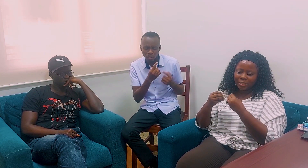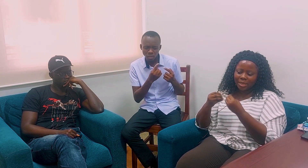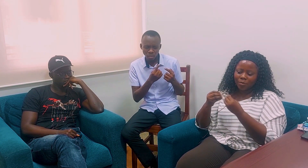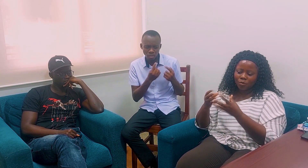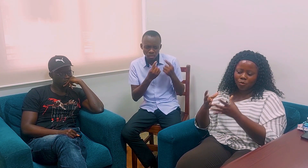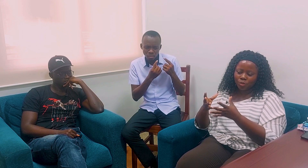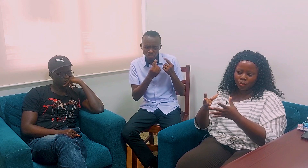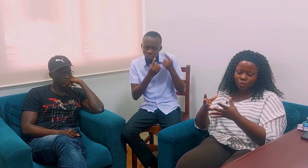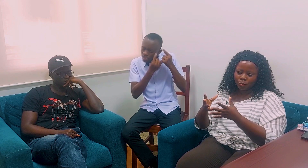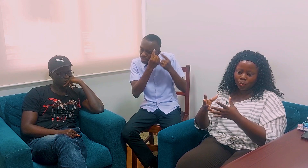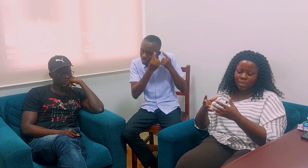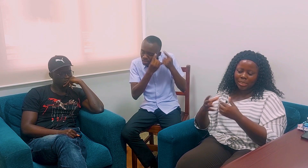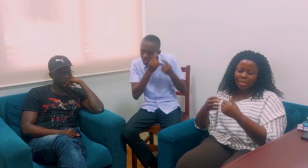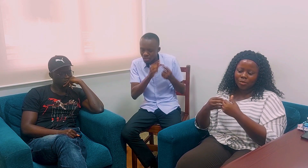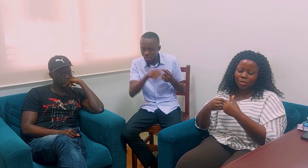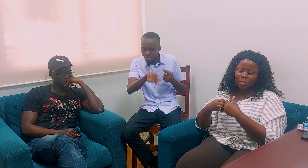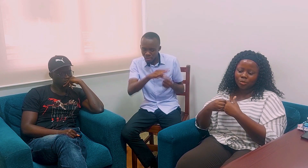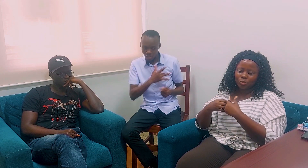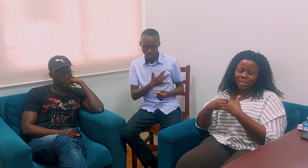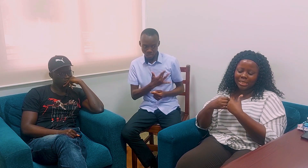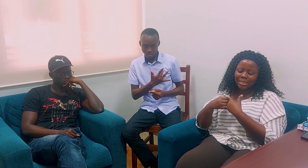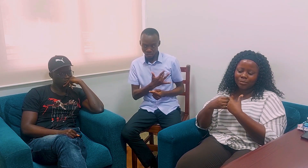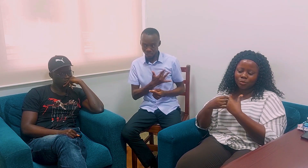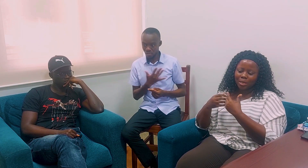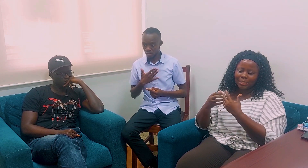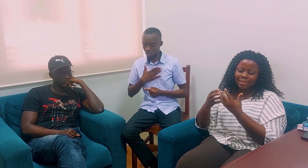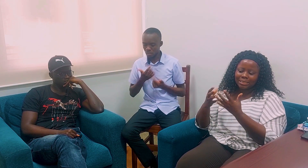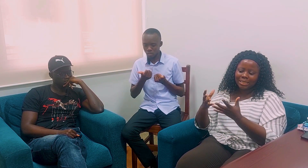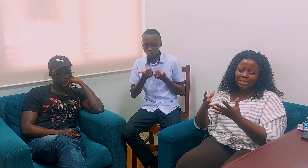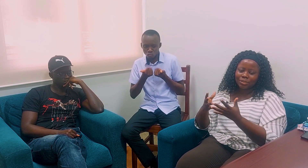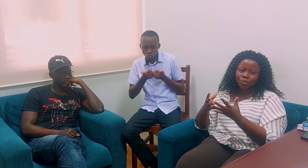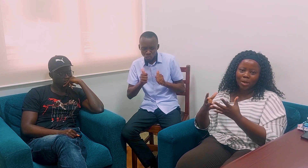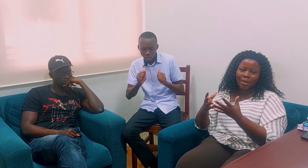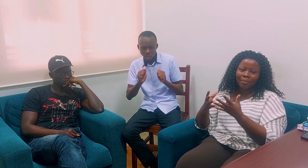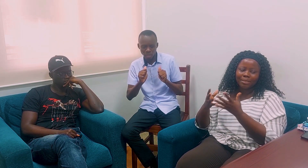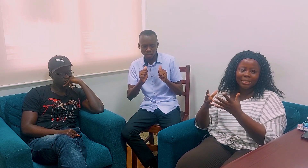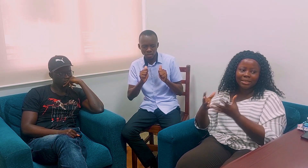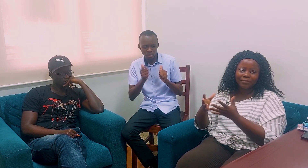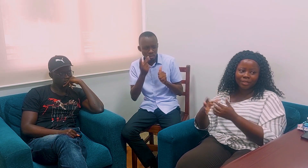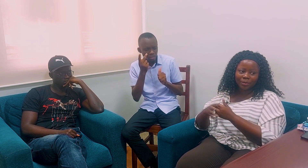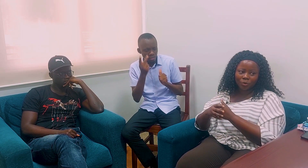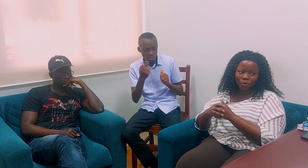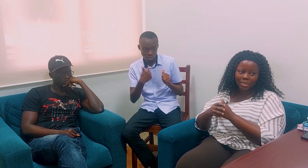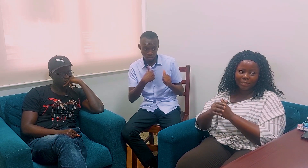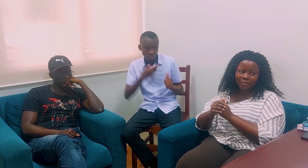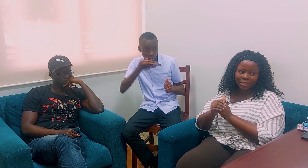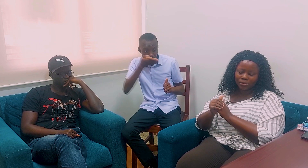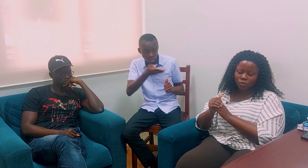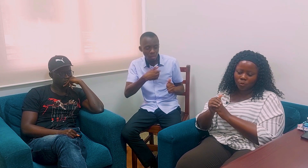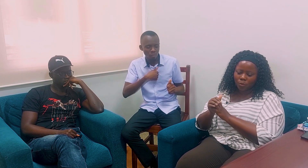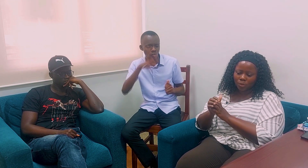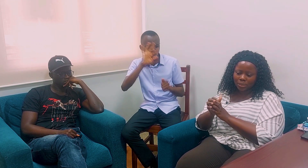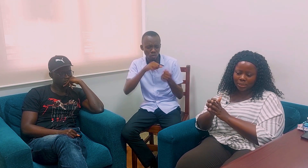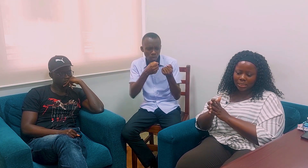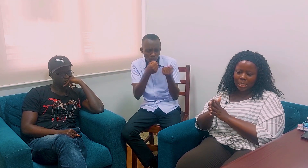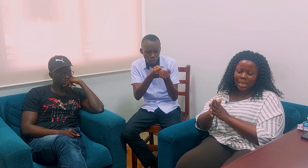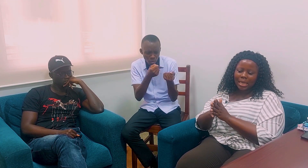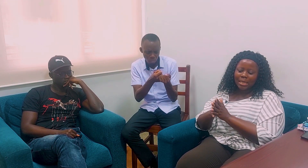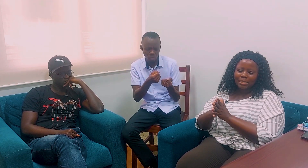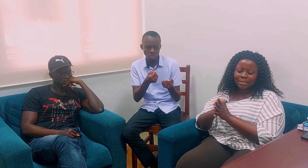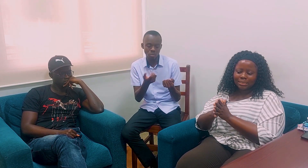whatever thing they are going through in order to get them to understand that you are being there for them or you are giving them support.